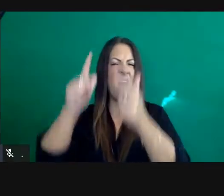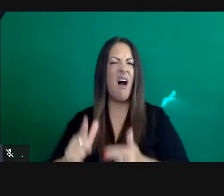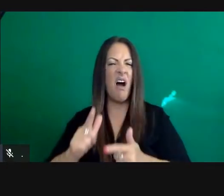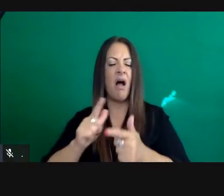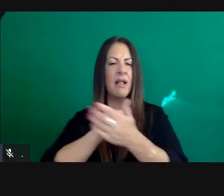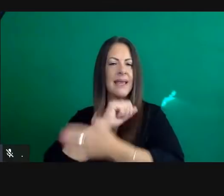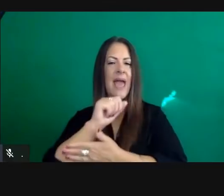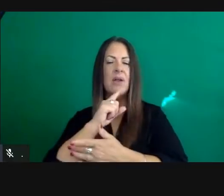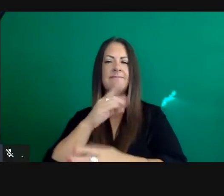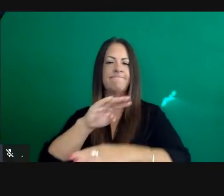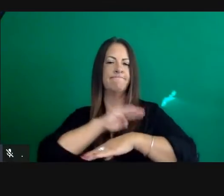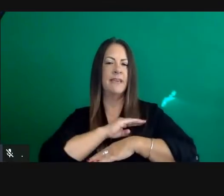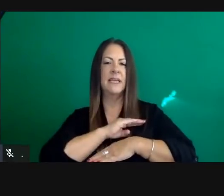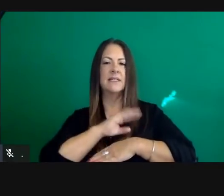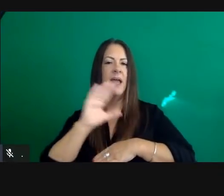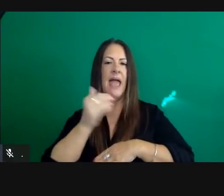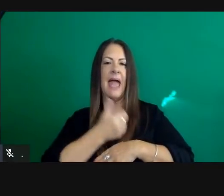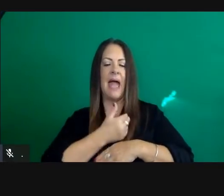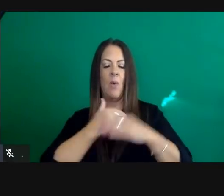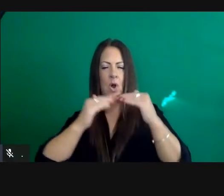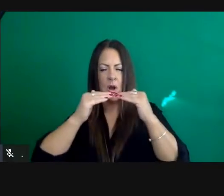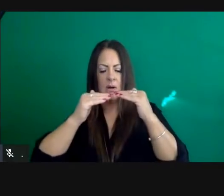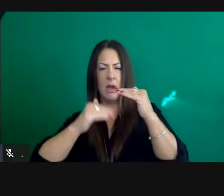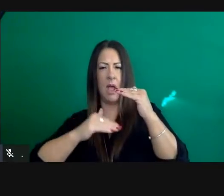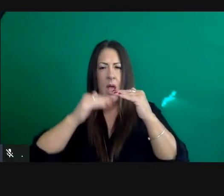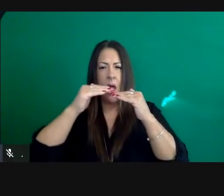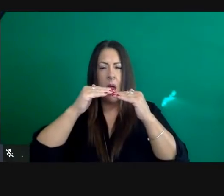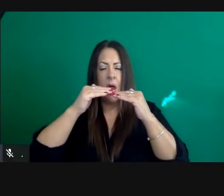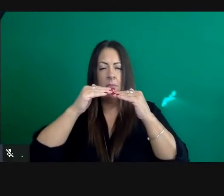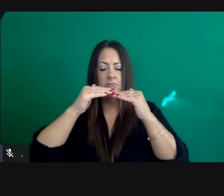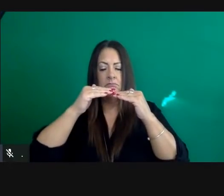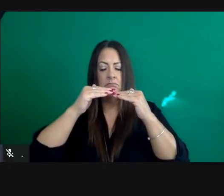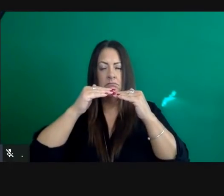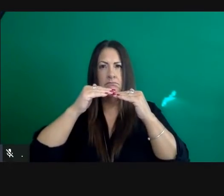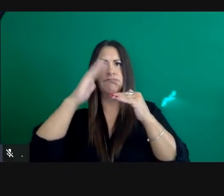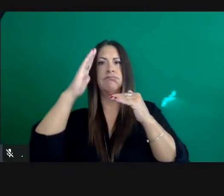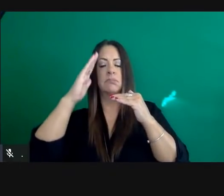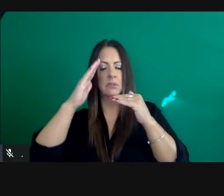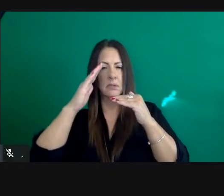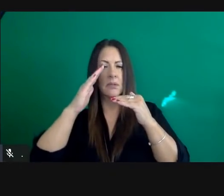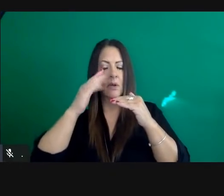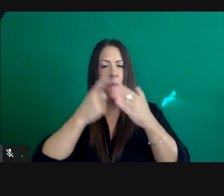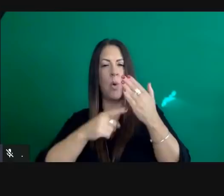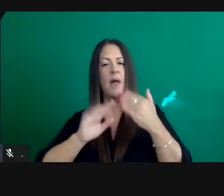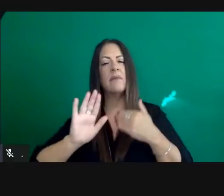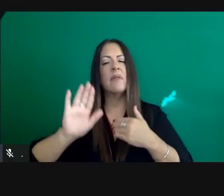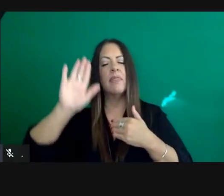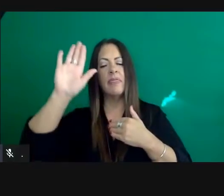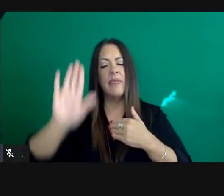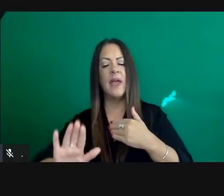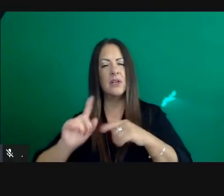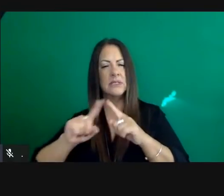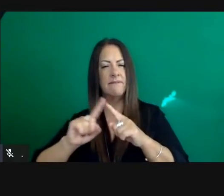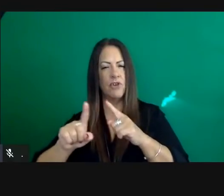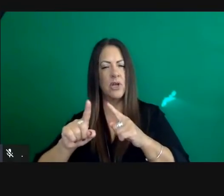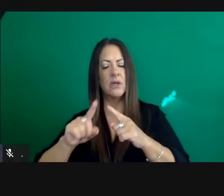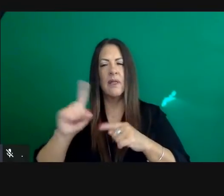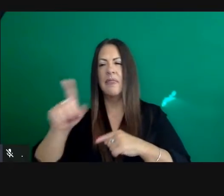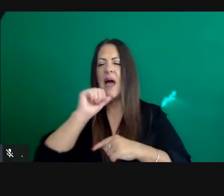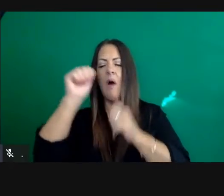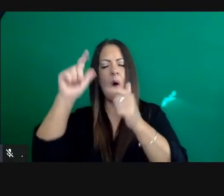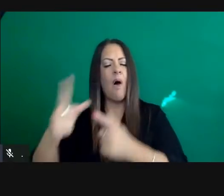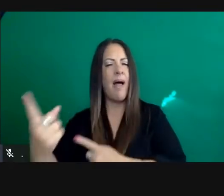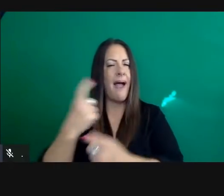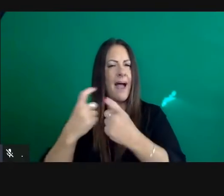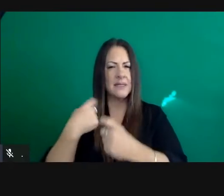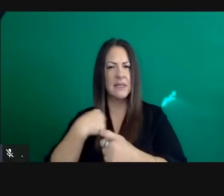tier system has asked for a discussion about their data. We make that available to make sure that we